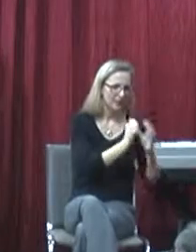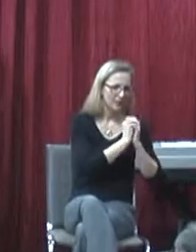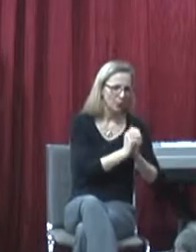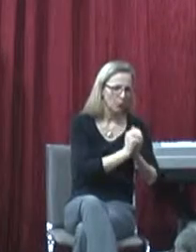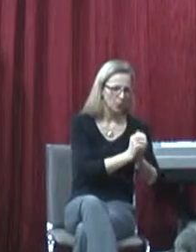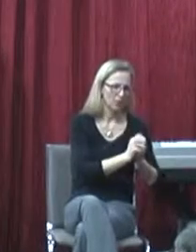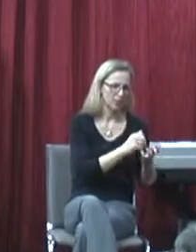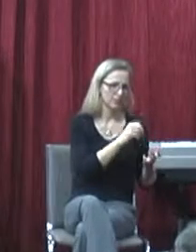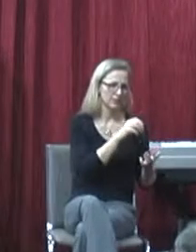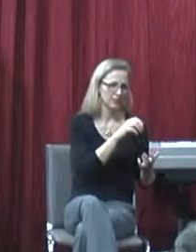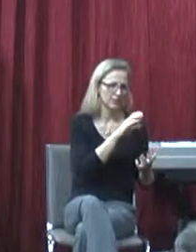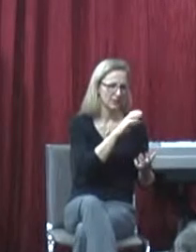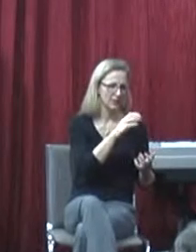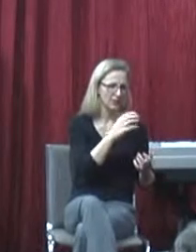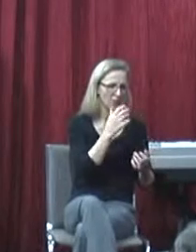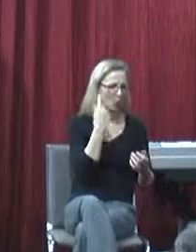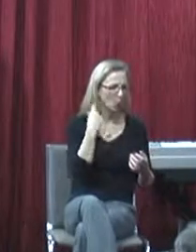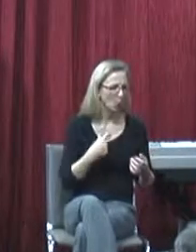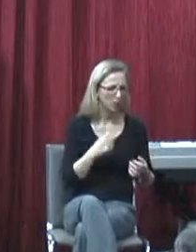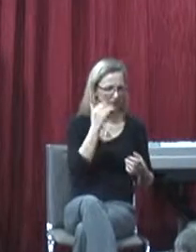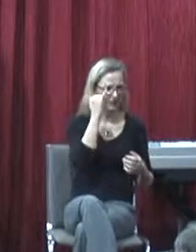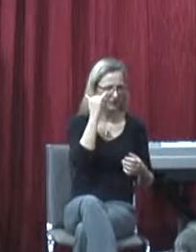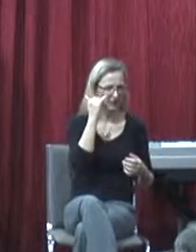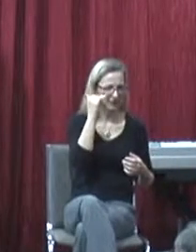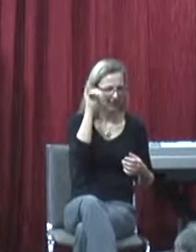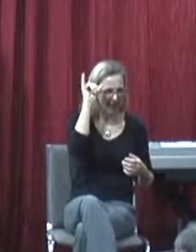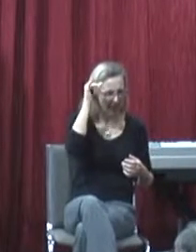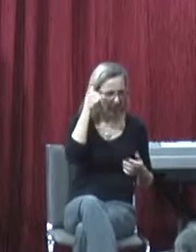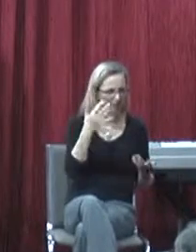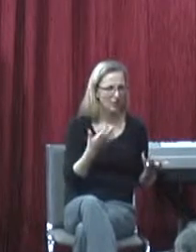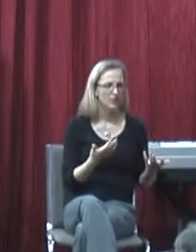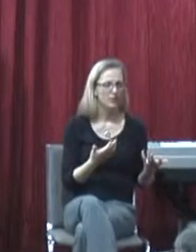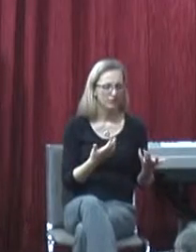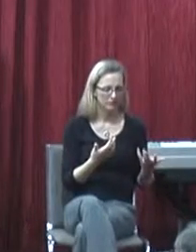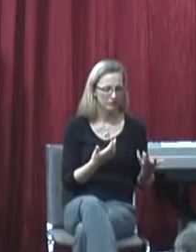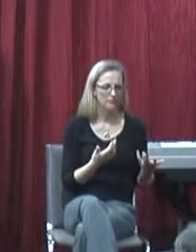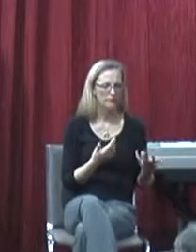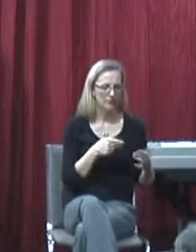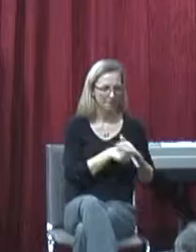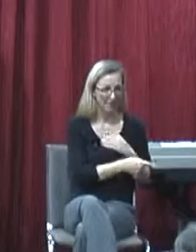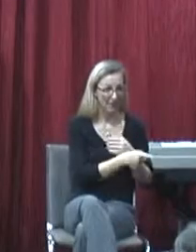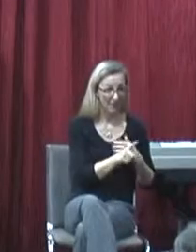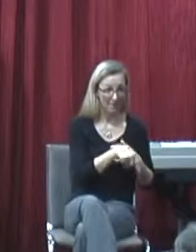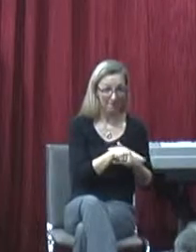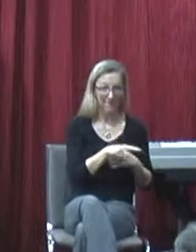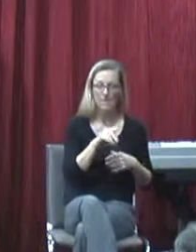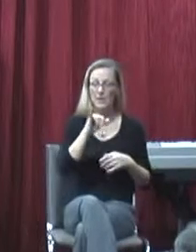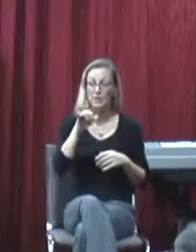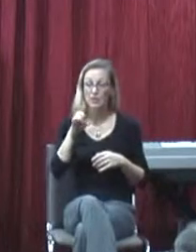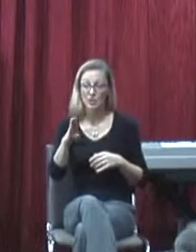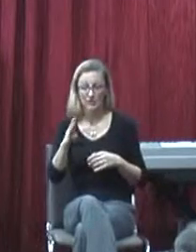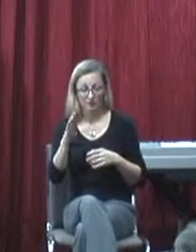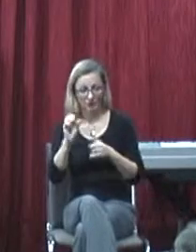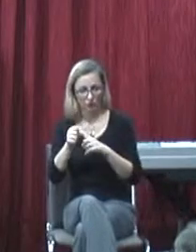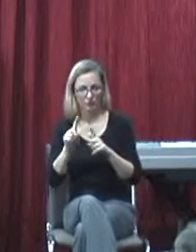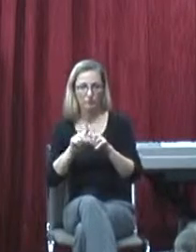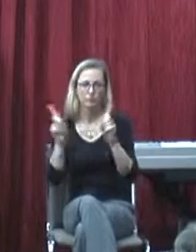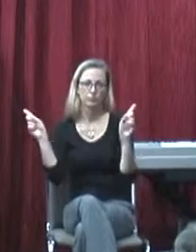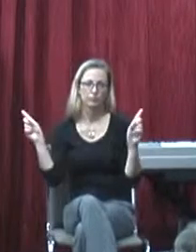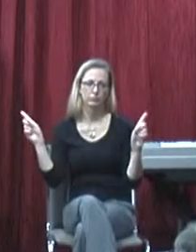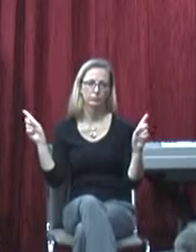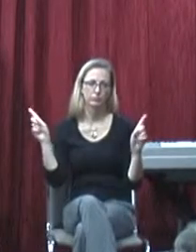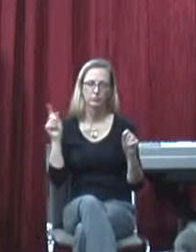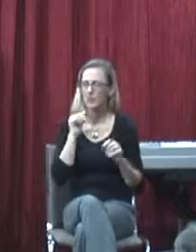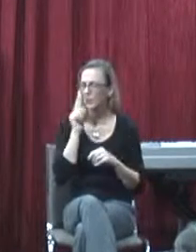others, and he offered himself as a sacrifice to pay their penalty. But Jacob's situation was really different. He